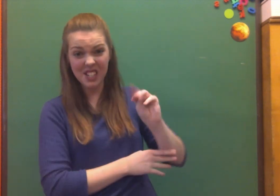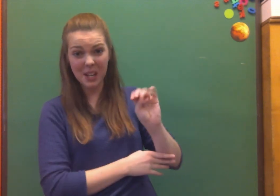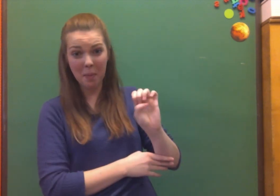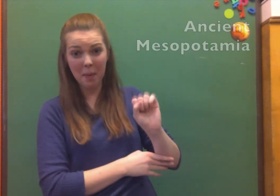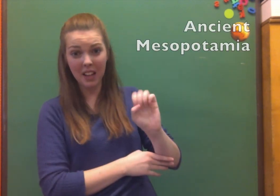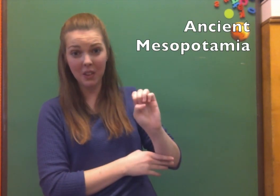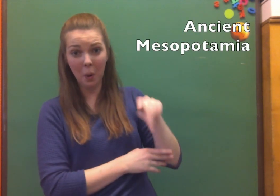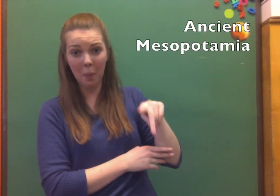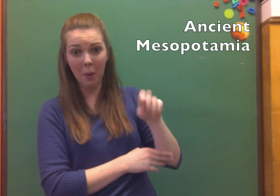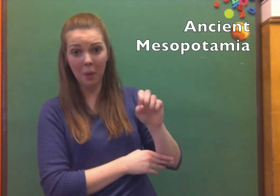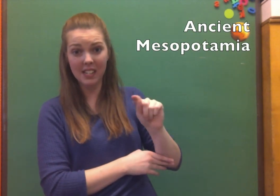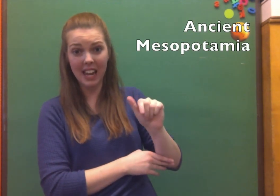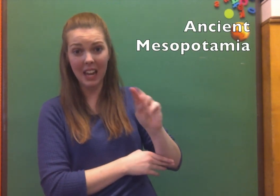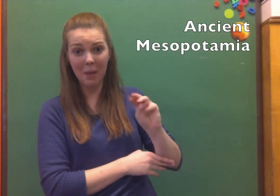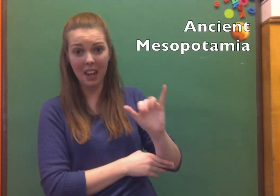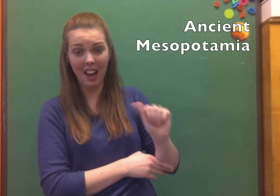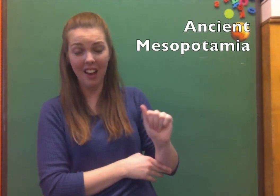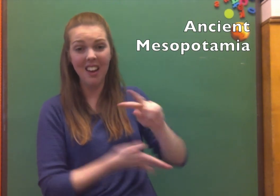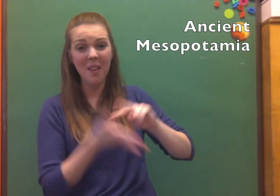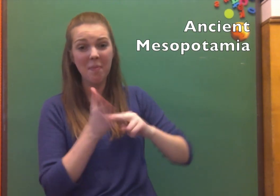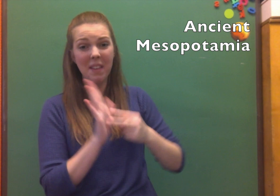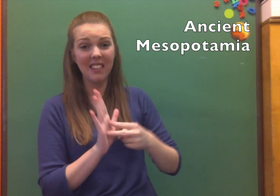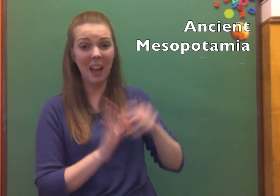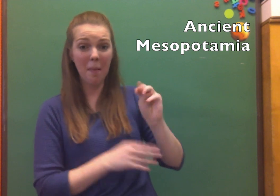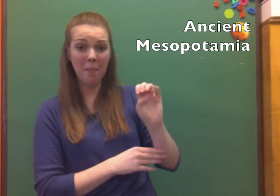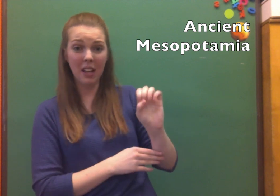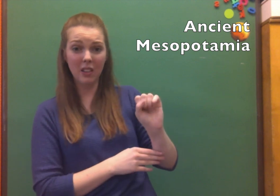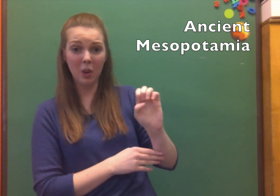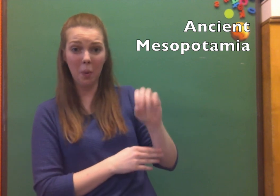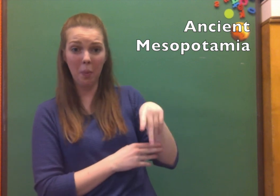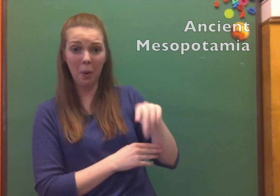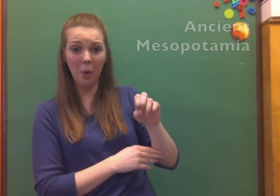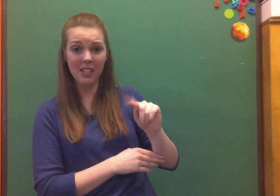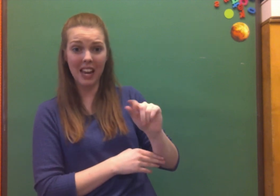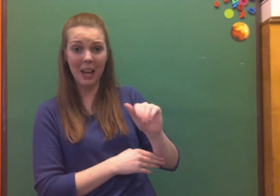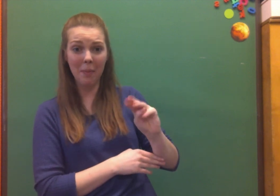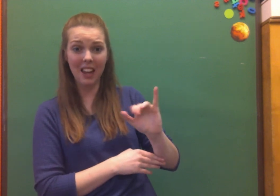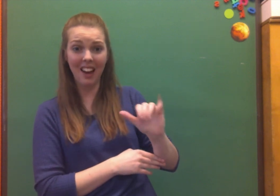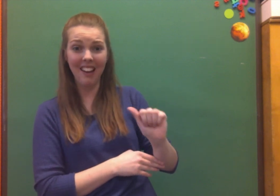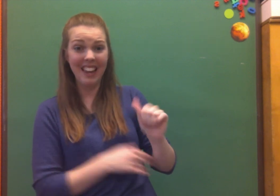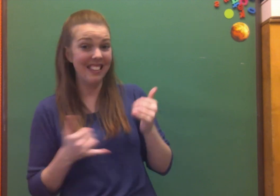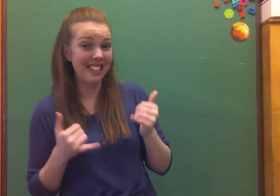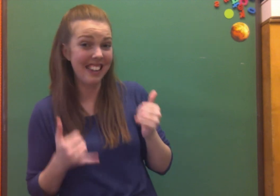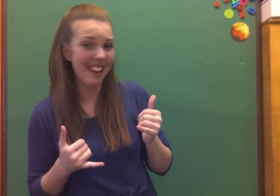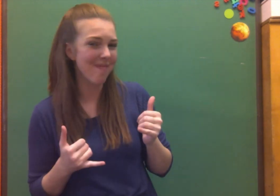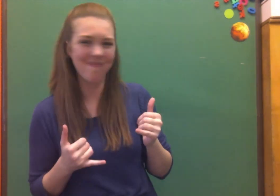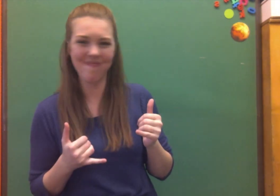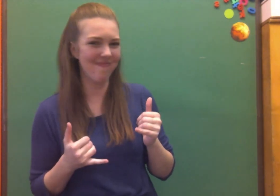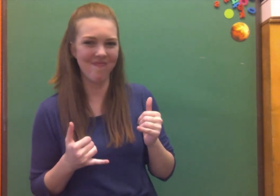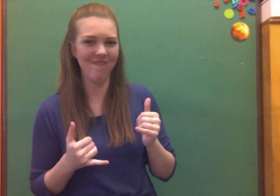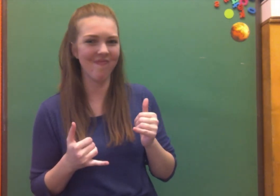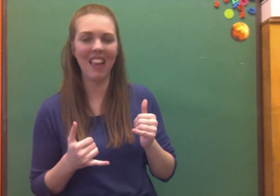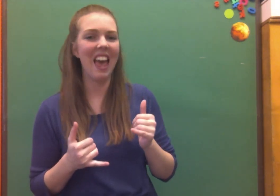ancient Mesopotamia means that Mesopotamia today, it